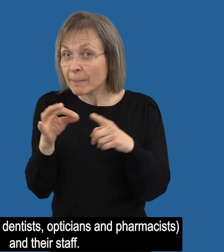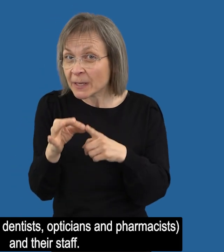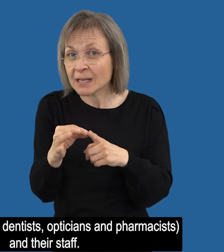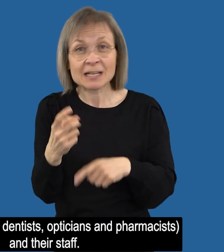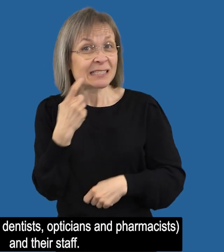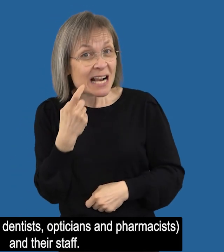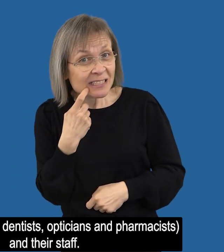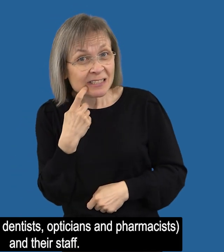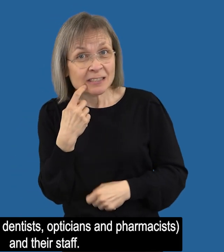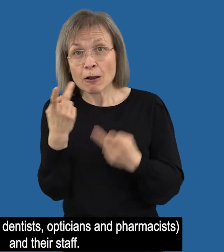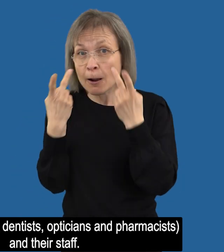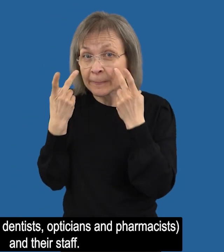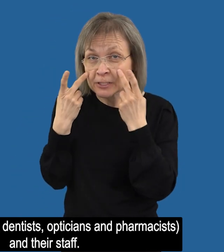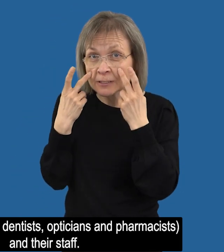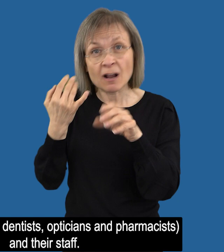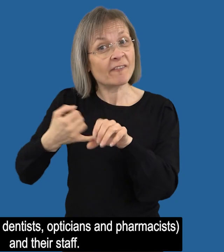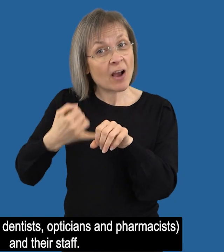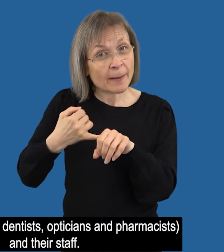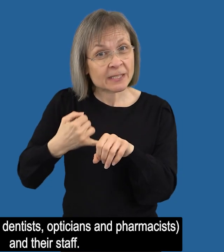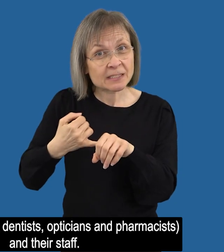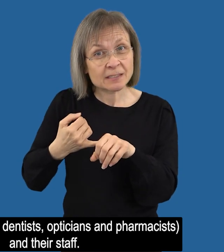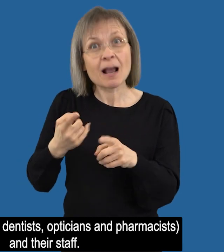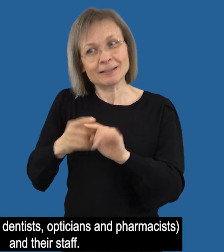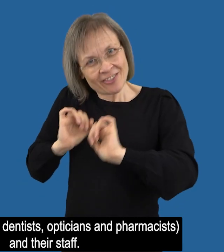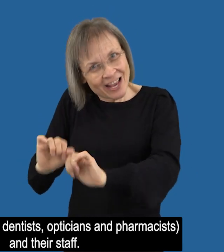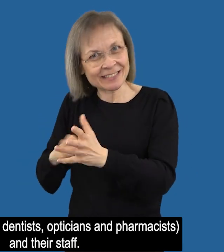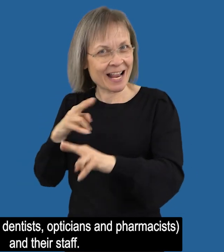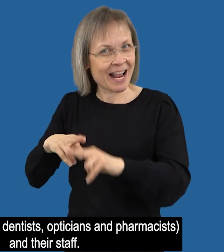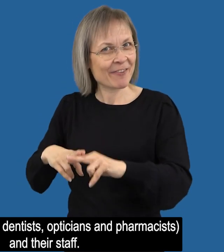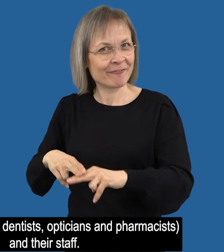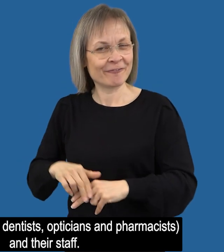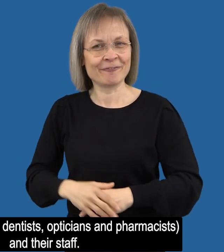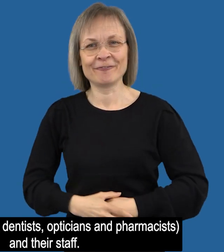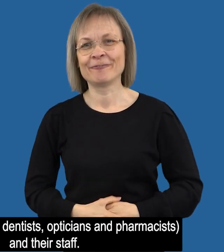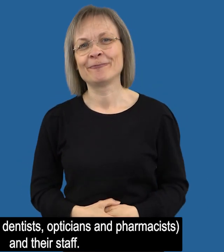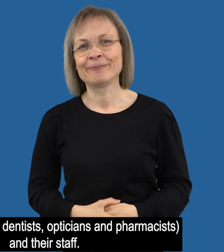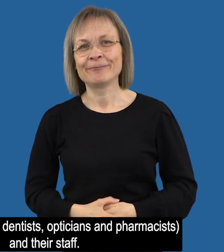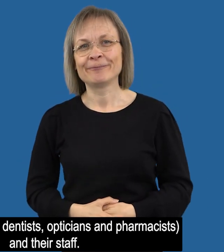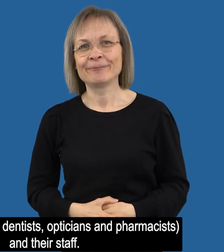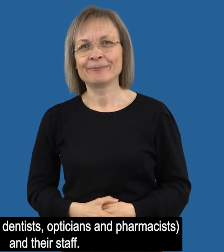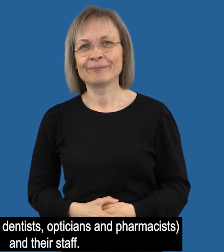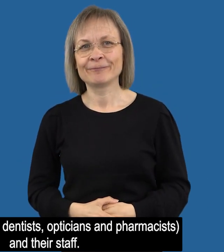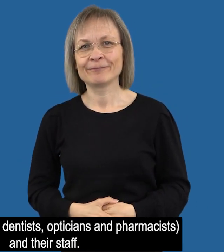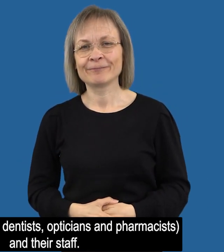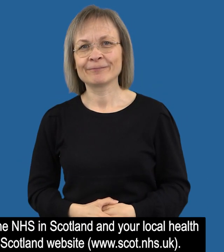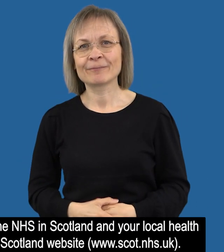For example, GPs, dentists, opticians and pharmacists, and their staff.